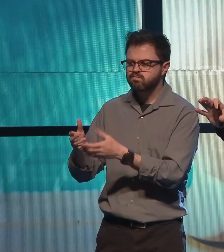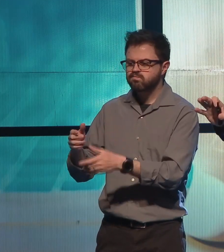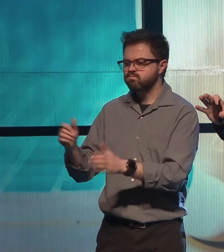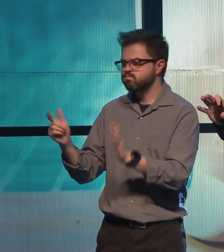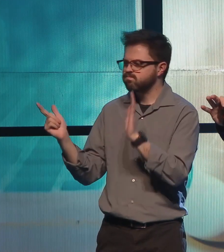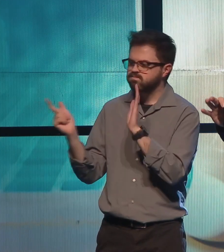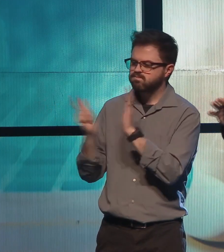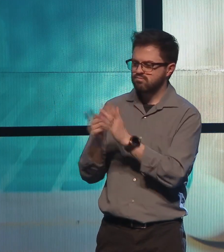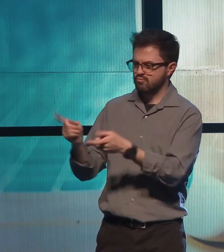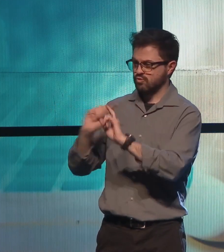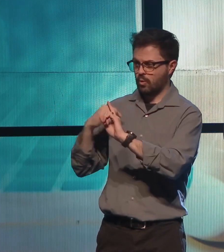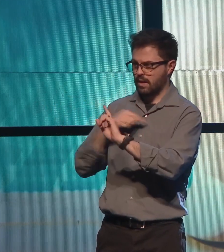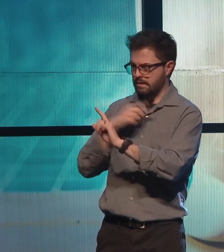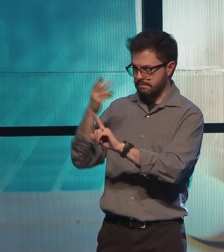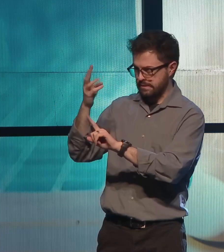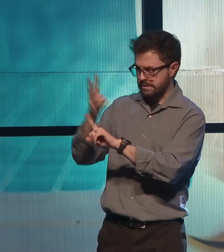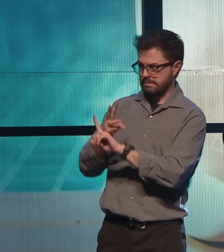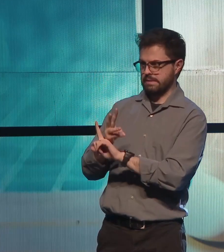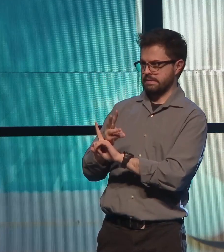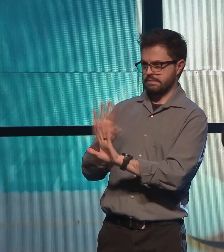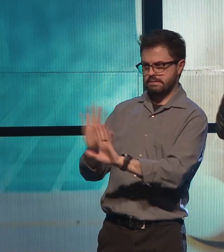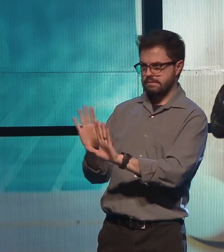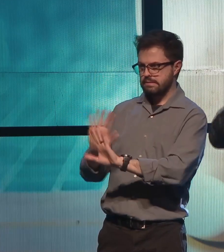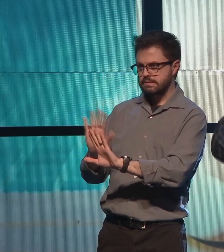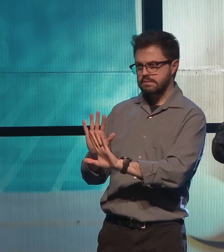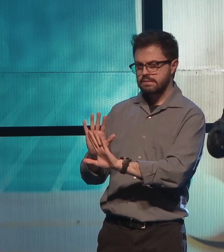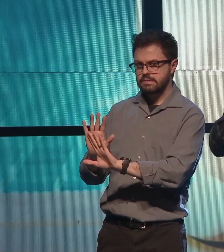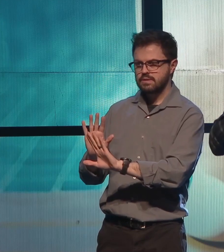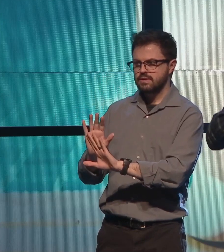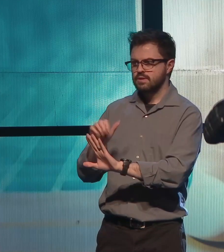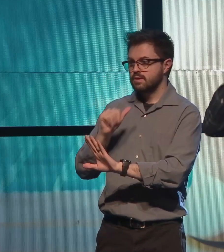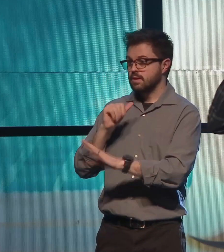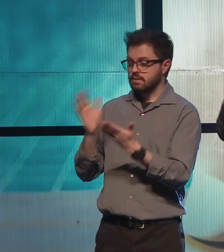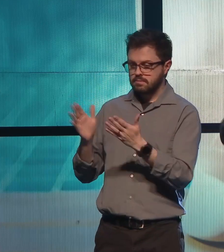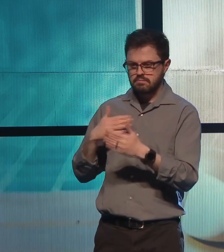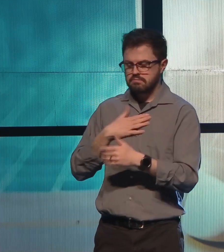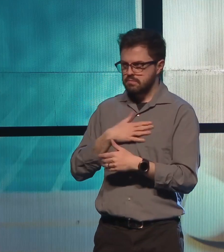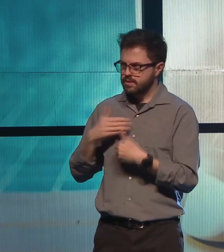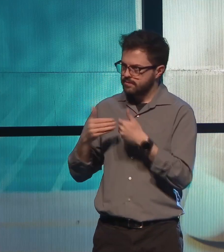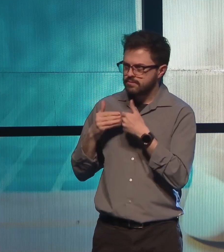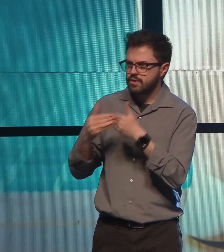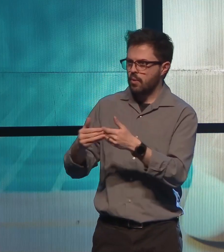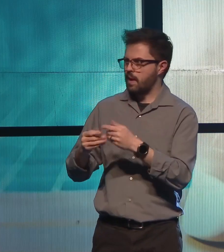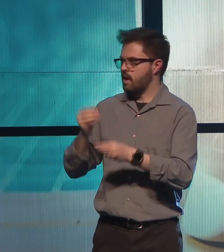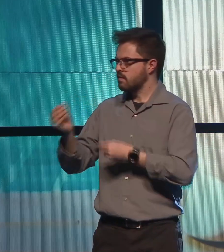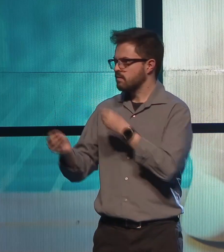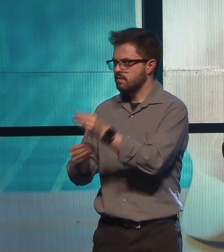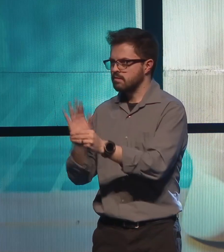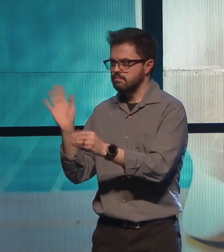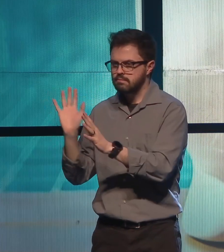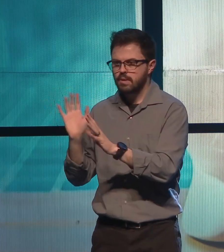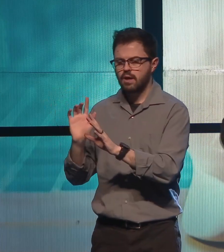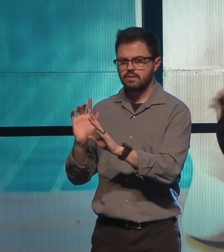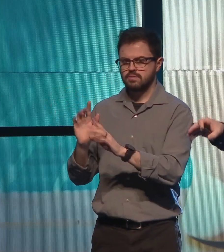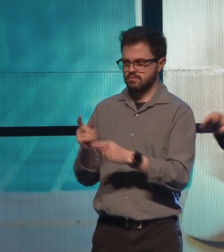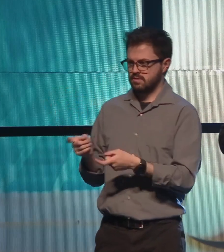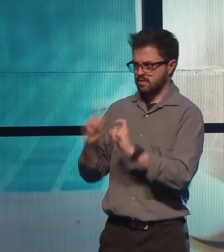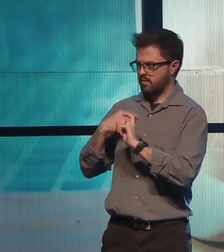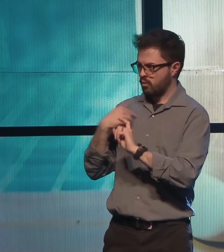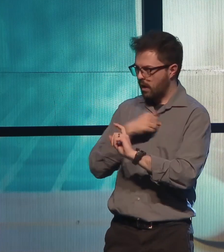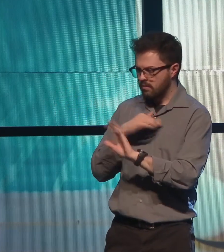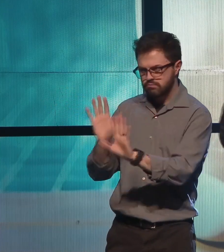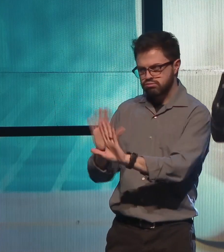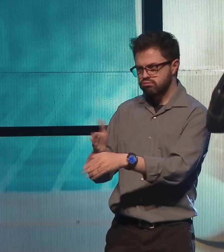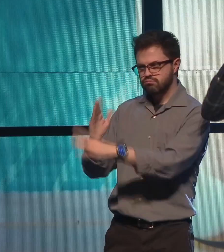at least. Like, you give someplace else, don't stop giving. Like, you need to be generous, but don't give. Like, you need to